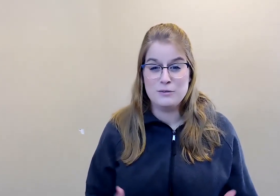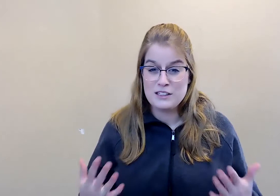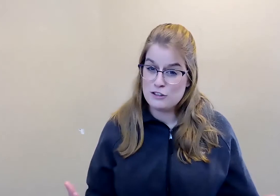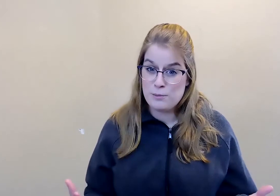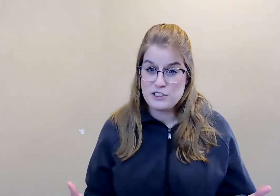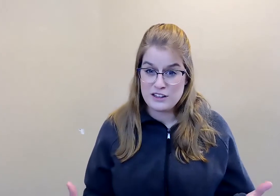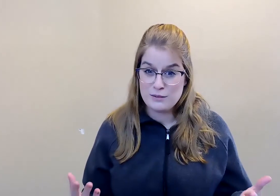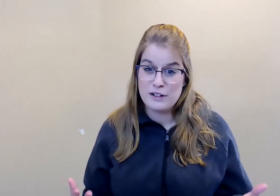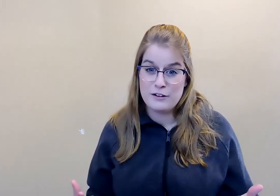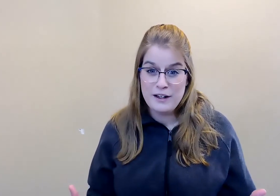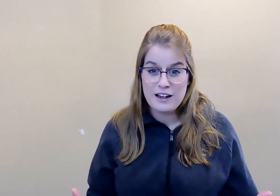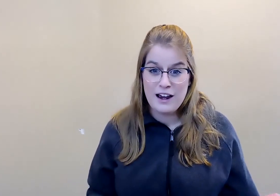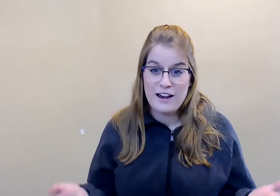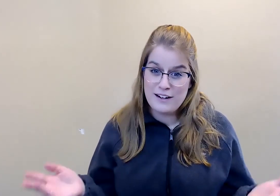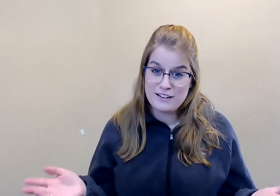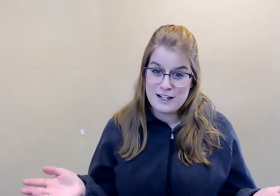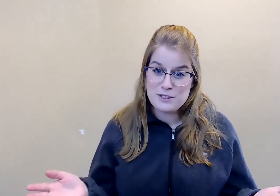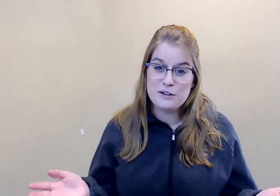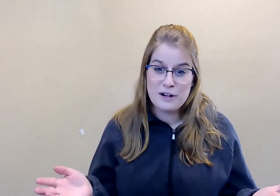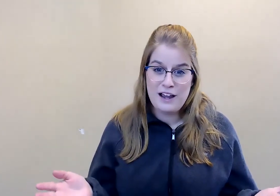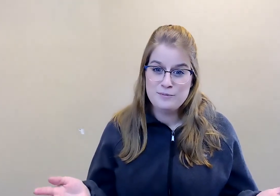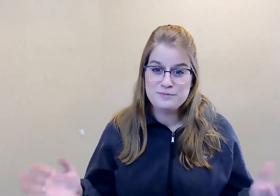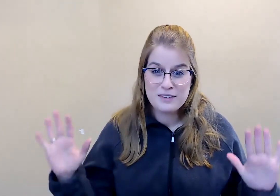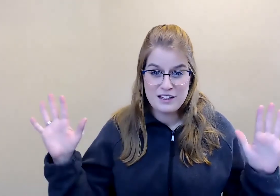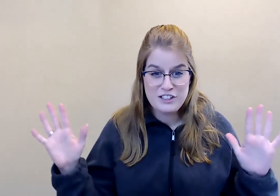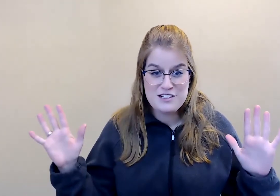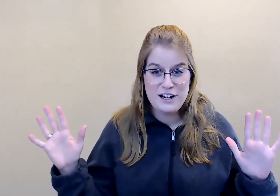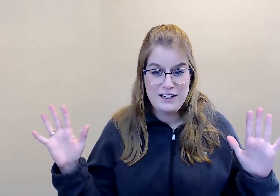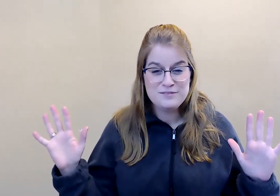we can do open shut them really quick, and then it's time to go, okay? Get your hands ready.